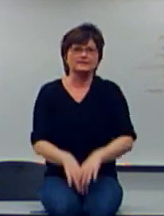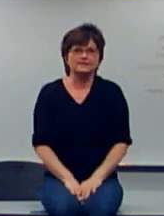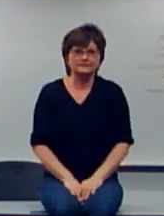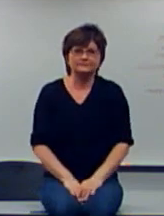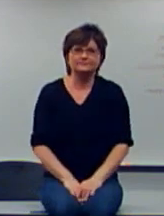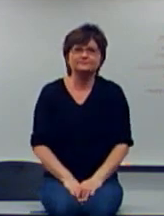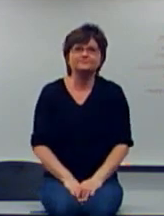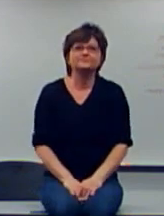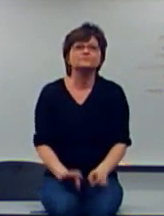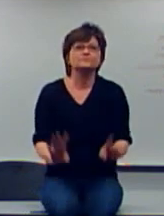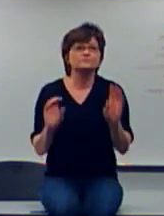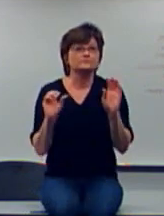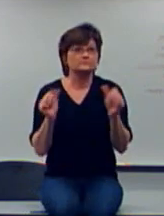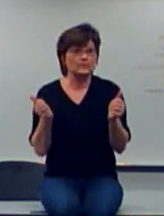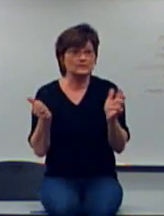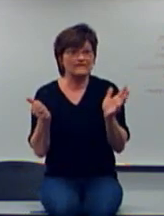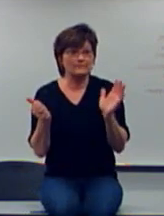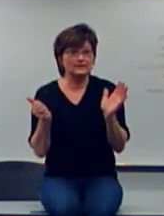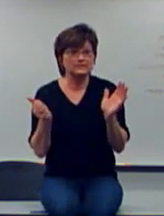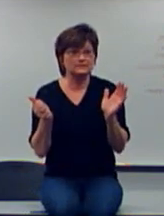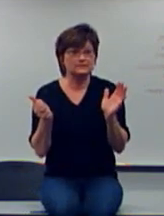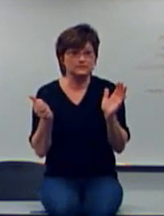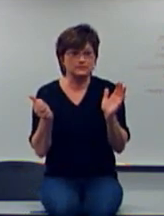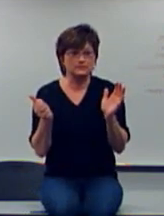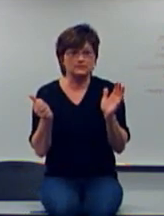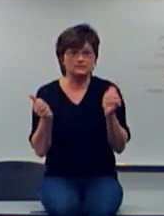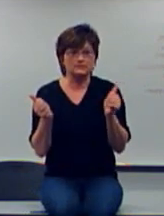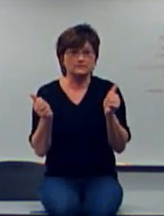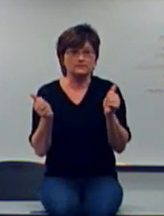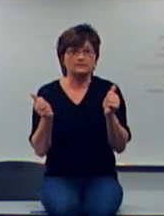for that specific test. Okay?